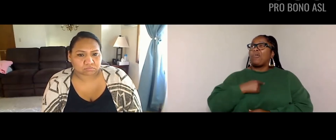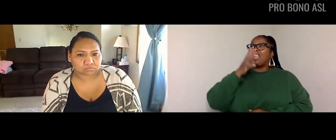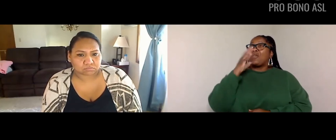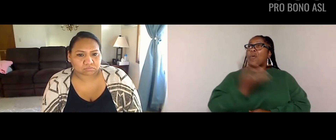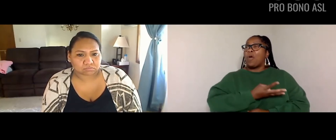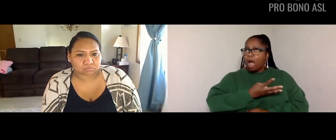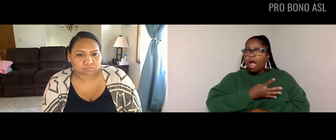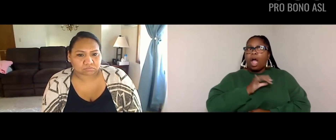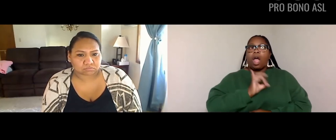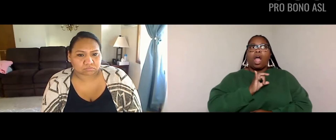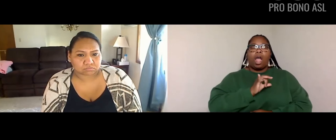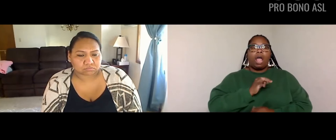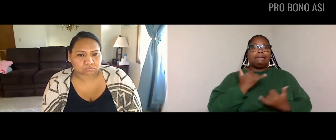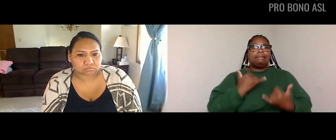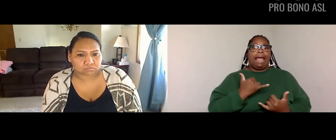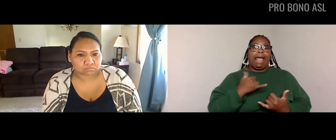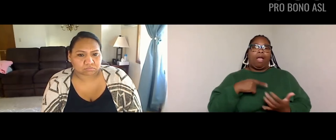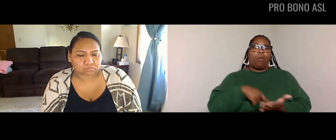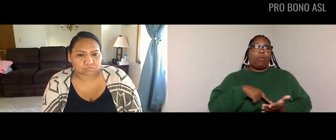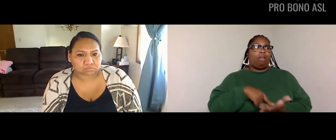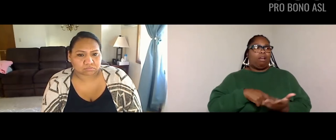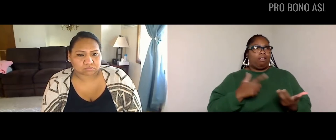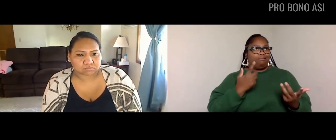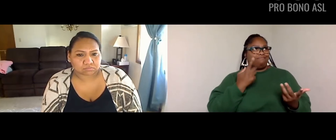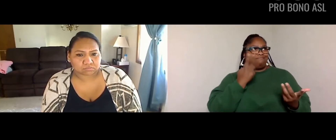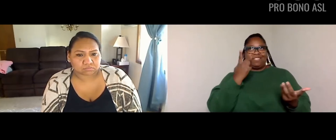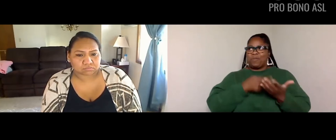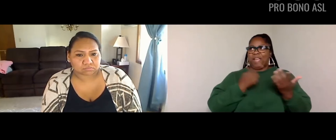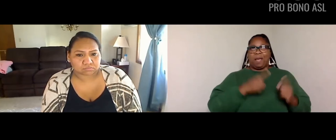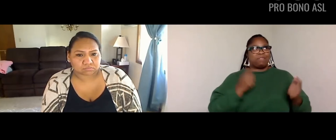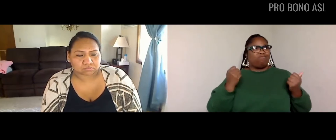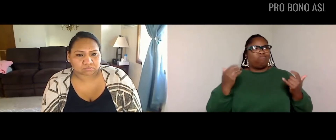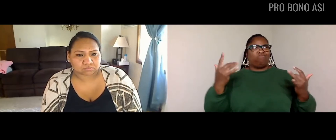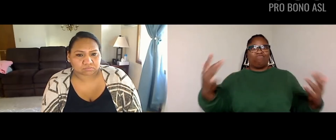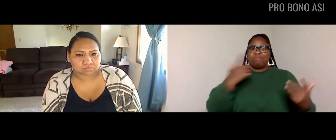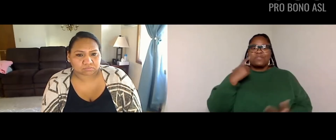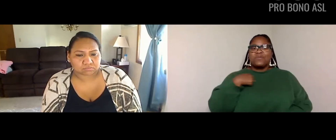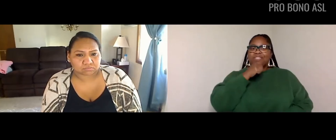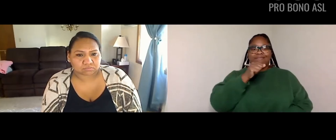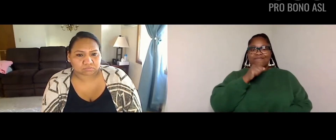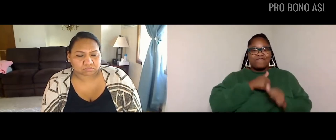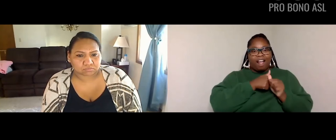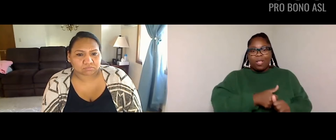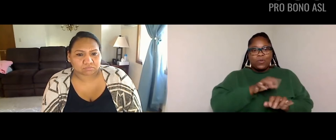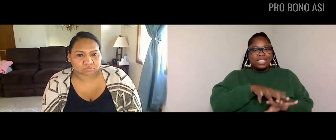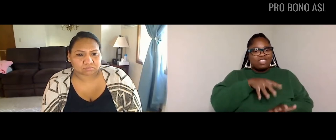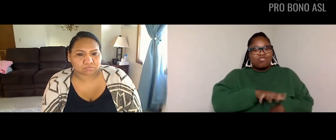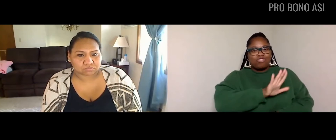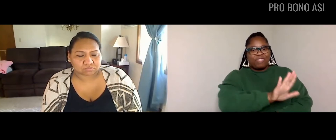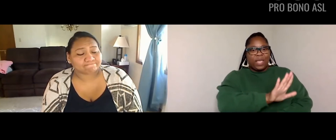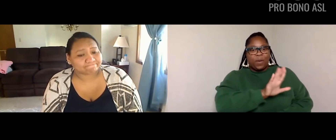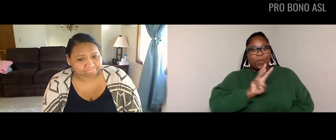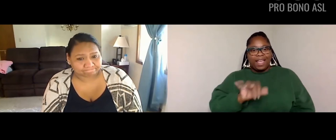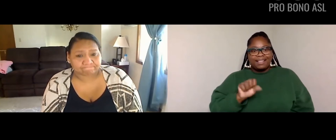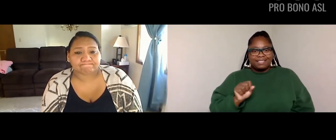wildfires. And so we're looking back and saying, oh, wow, the Indigenous communities taught us about controlled burns and we ignored it, but look at